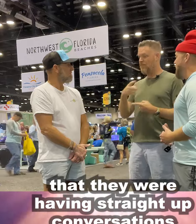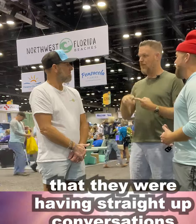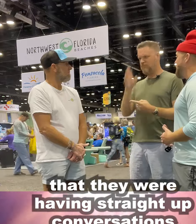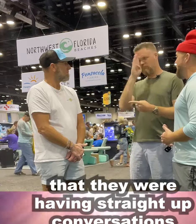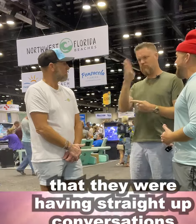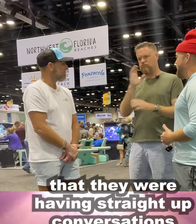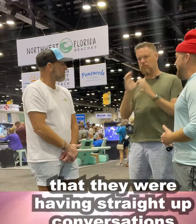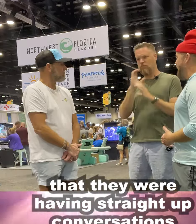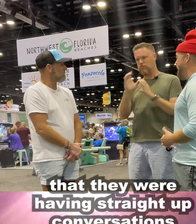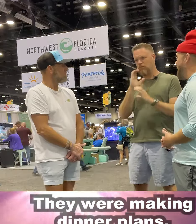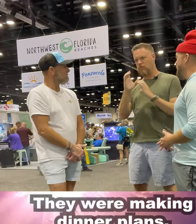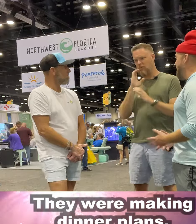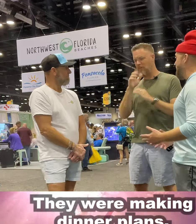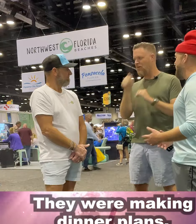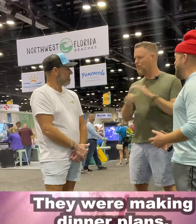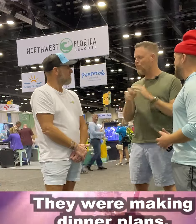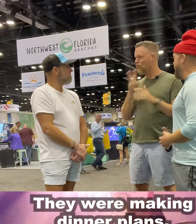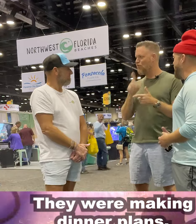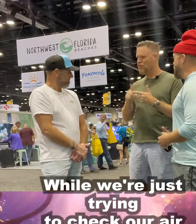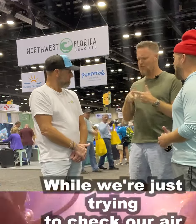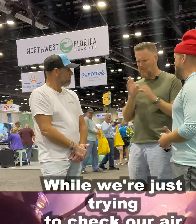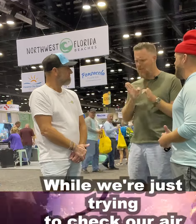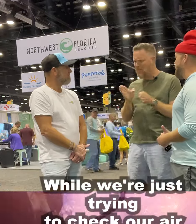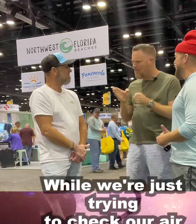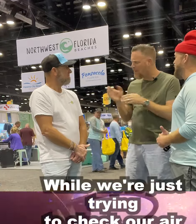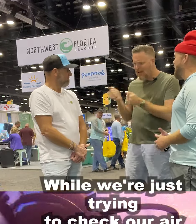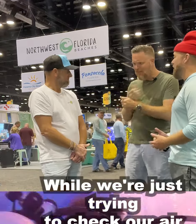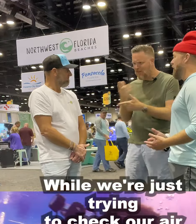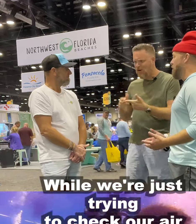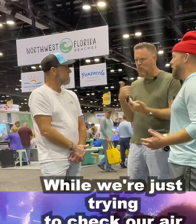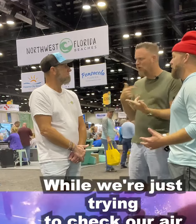conversations down there. They were making dinner plans while we're just trying to check our air pressure.